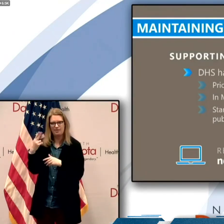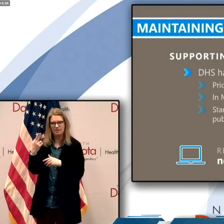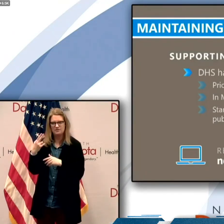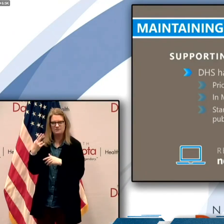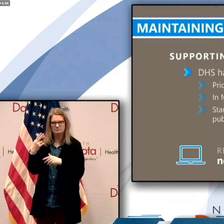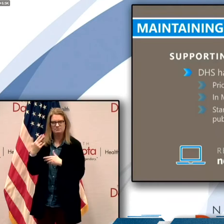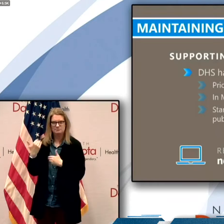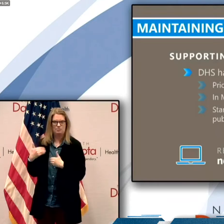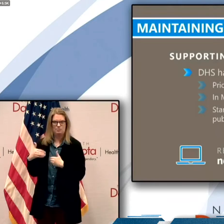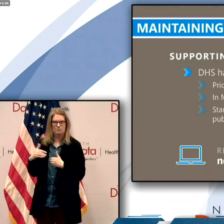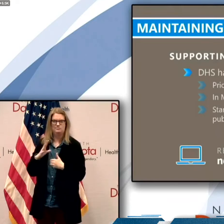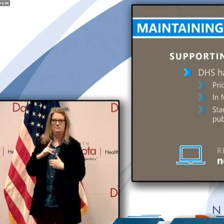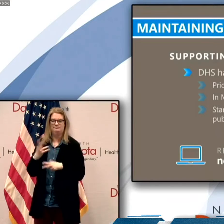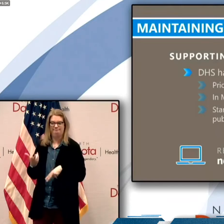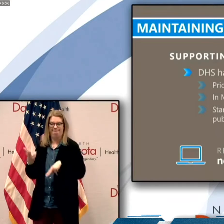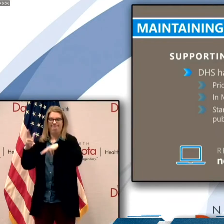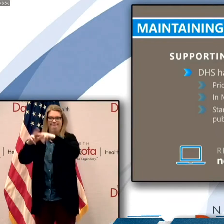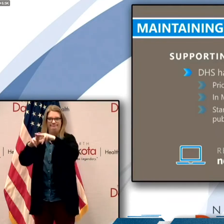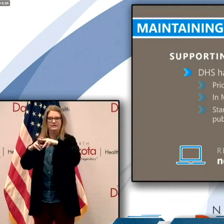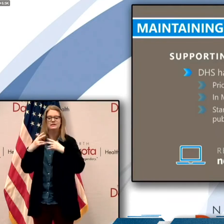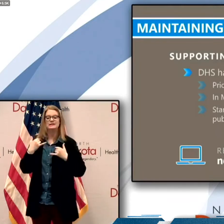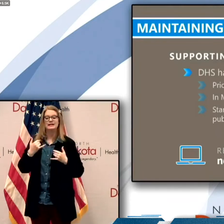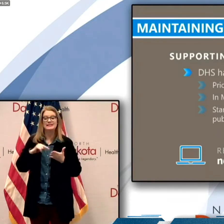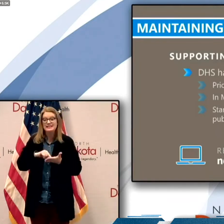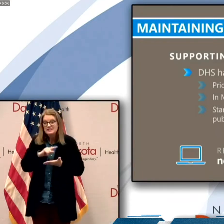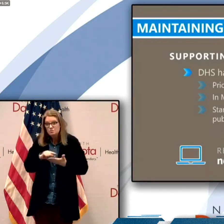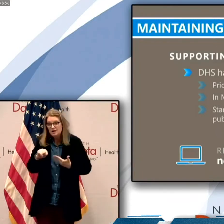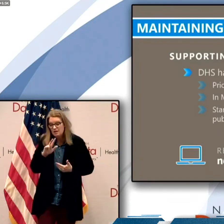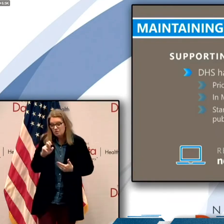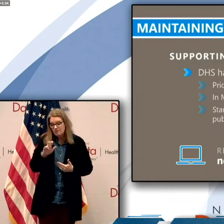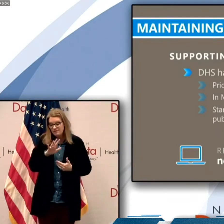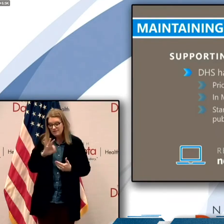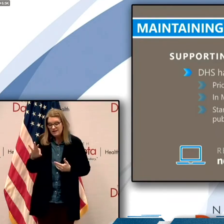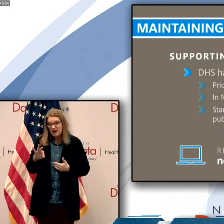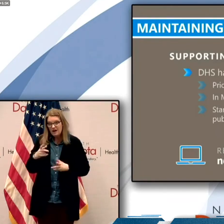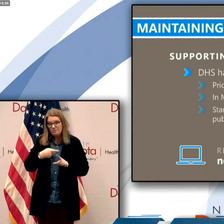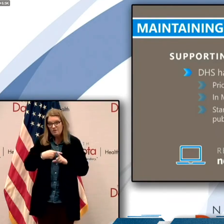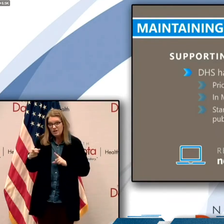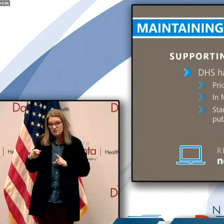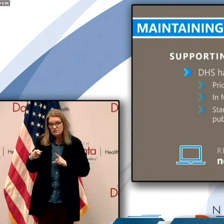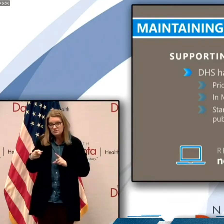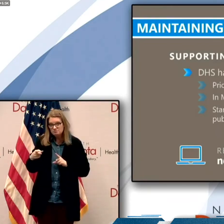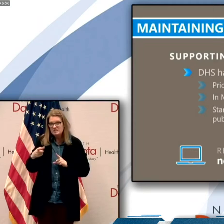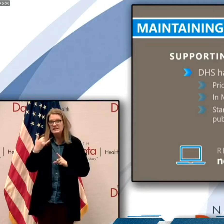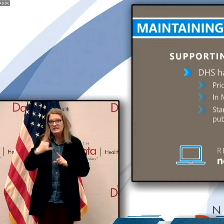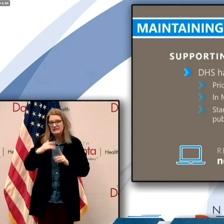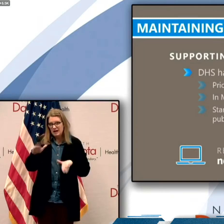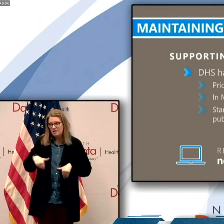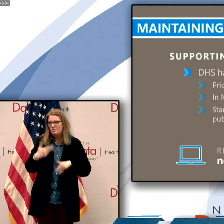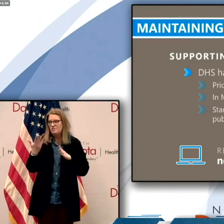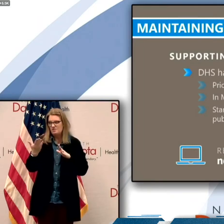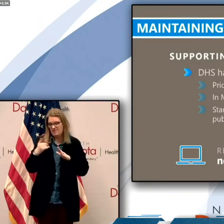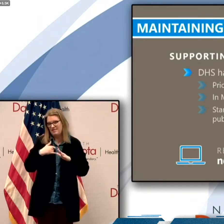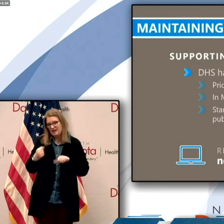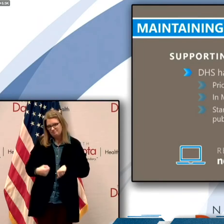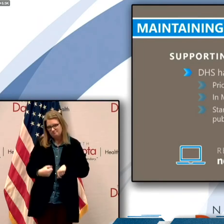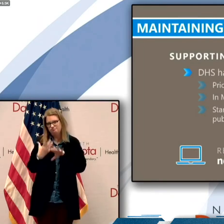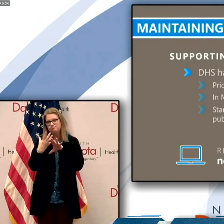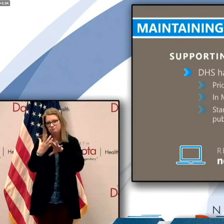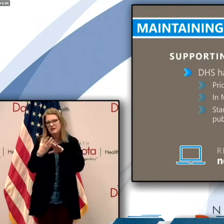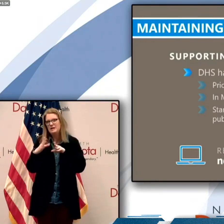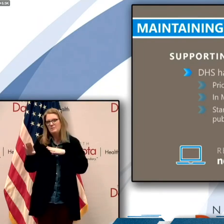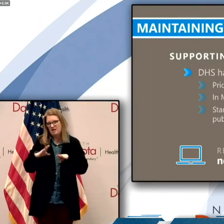growth. This week, 359 professionals are now delivering behavioral public